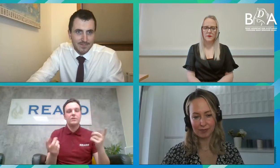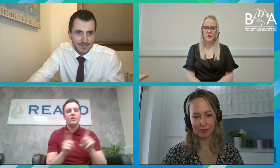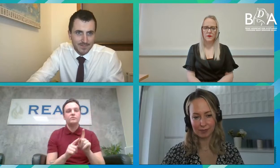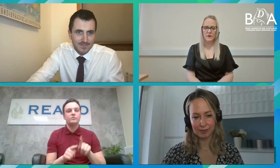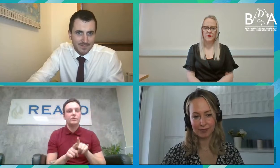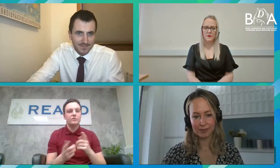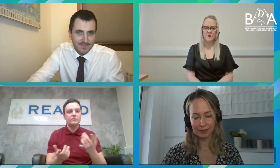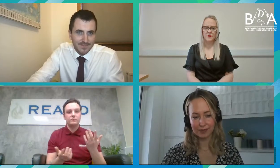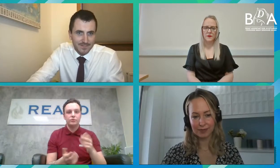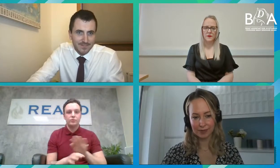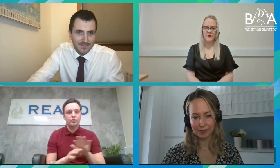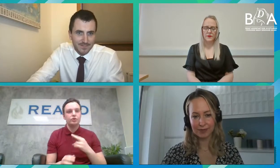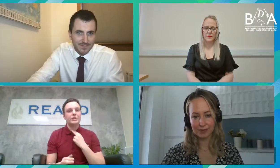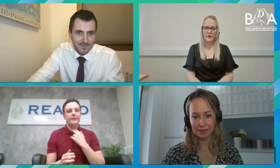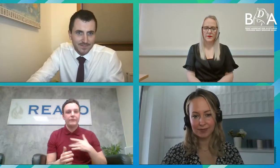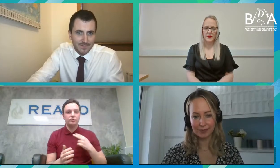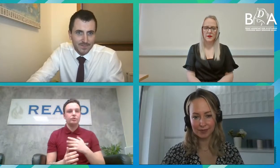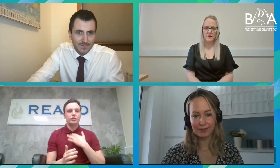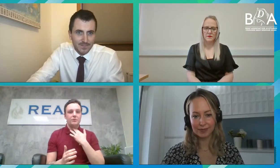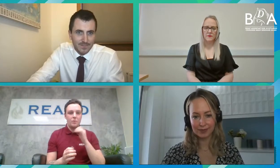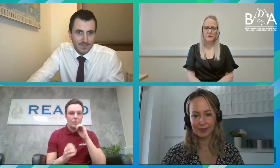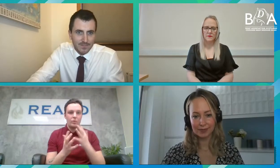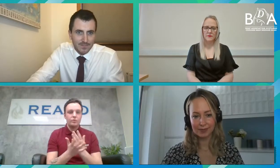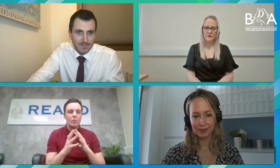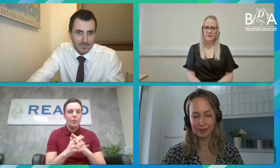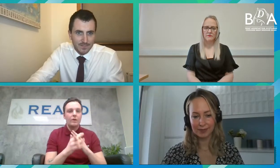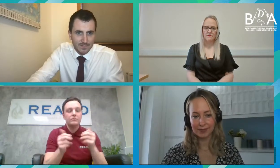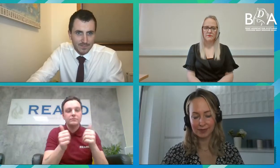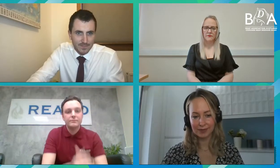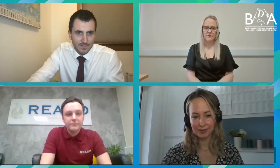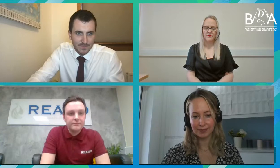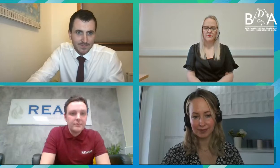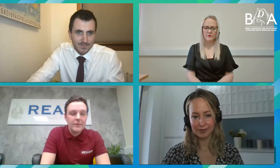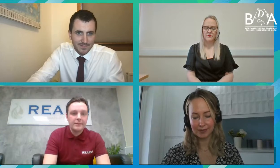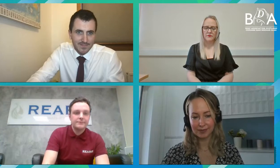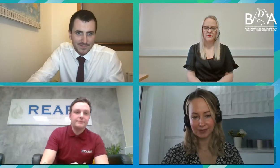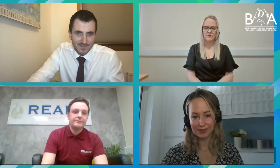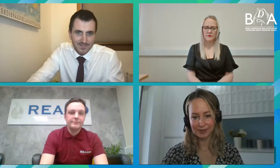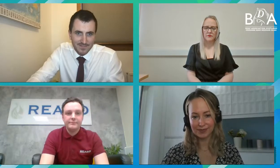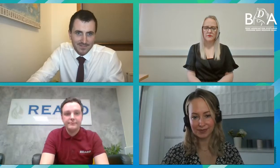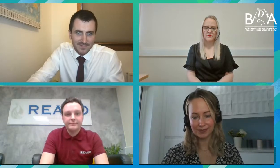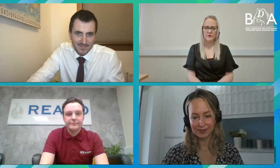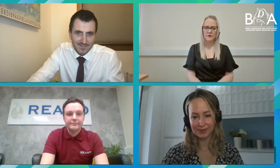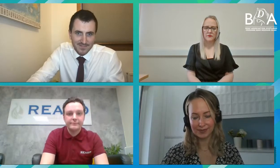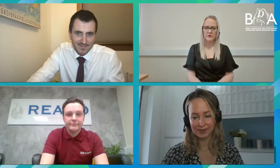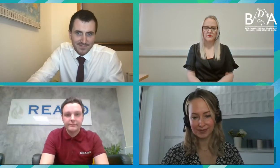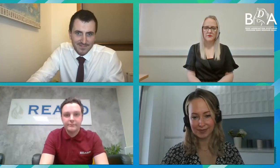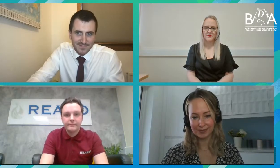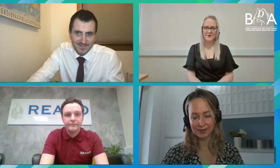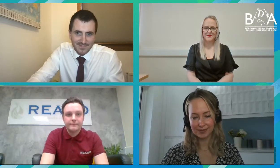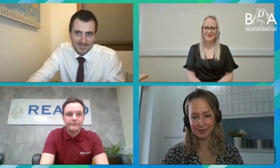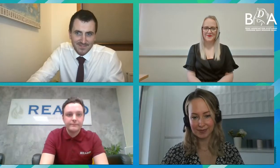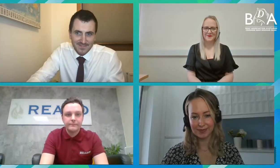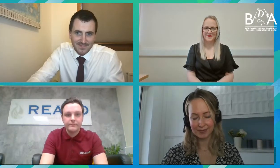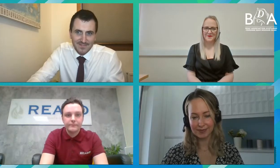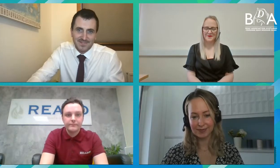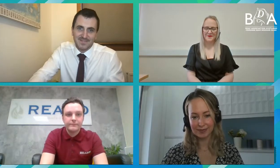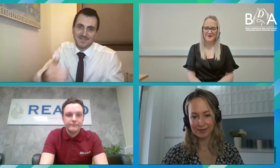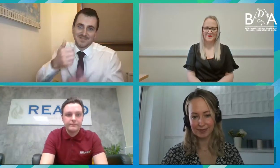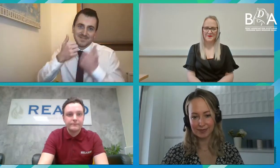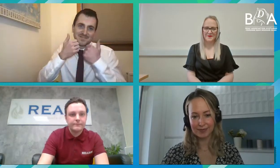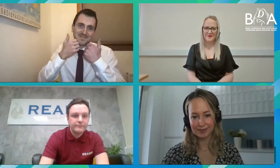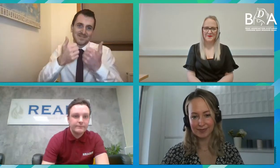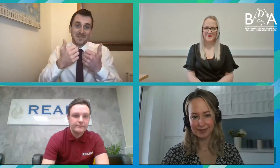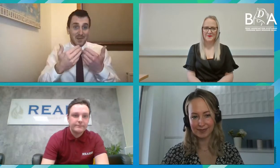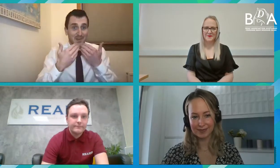get a qualification, and earn at the same time. So I think it's definitely been something I would consider worthwhile, and I would